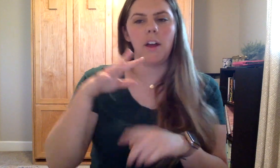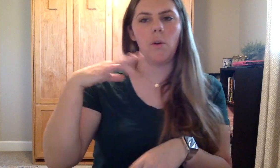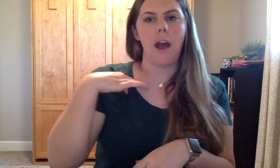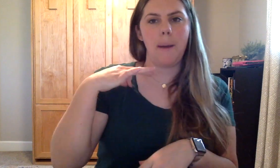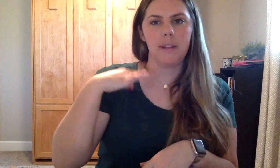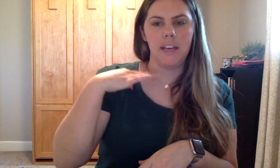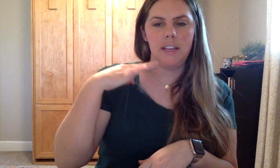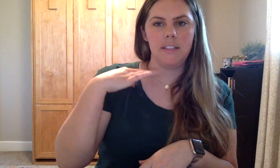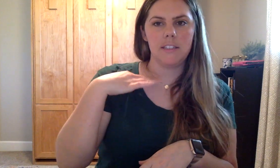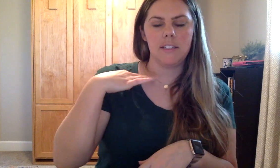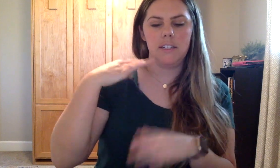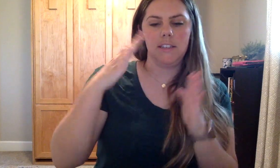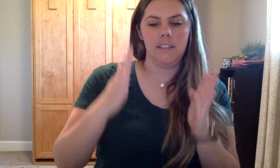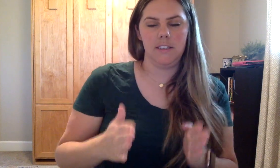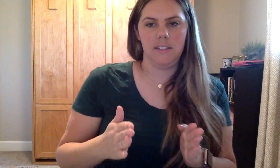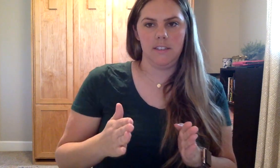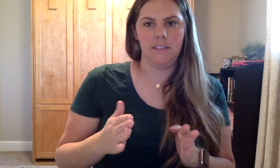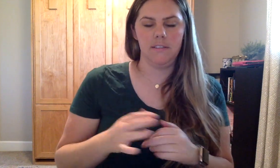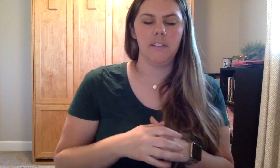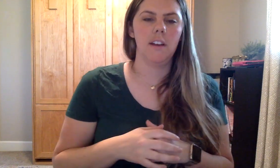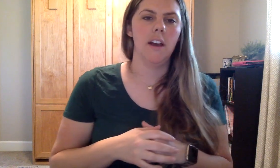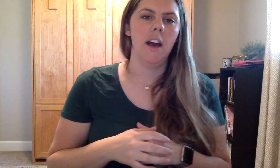or applicant.